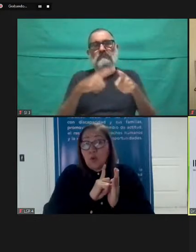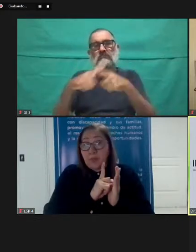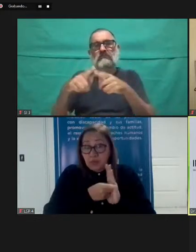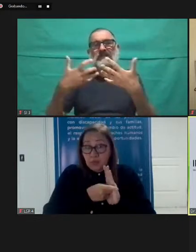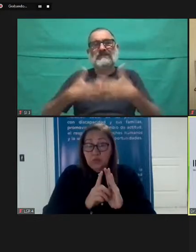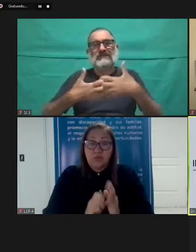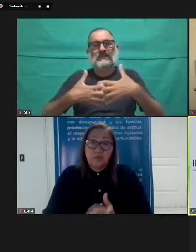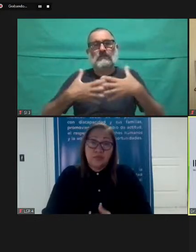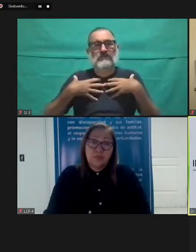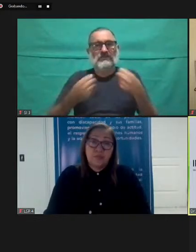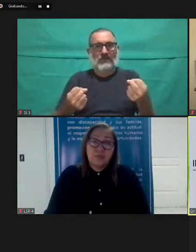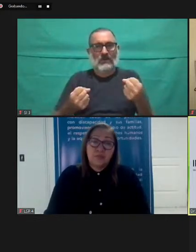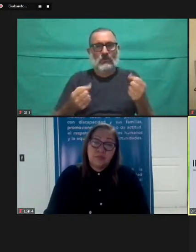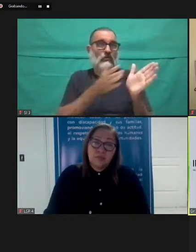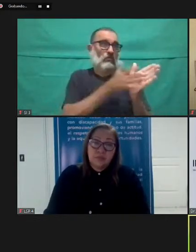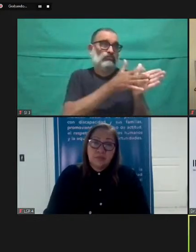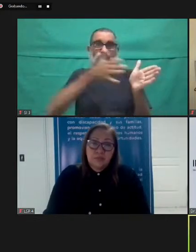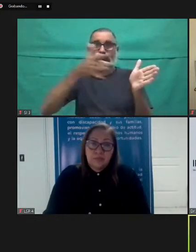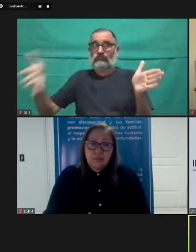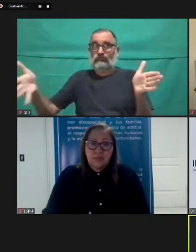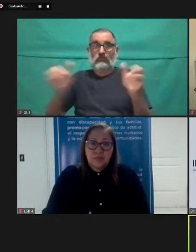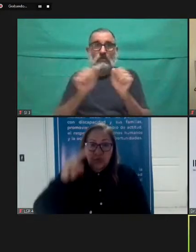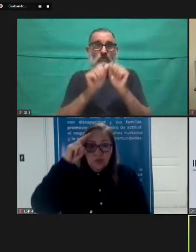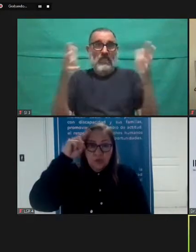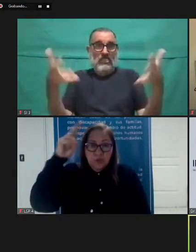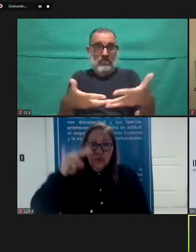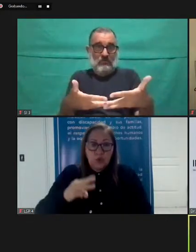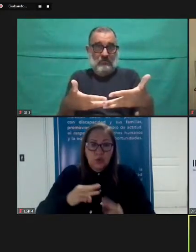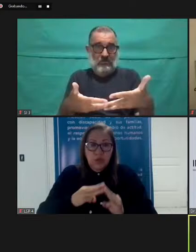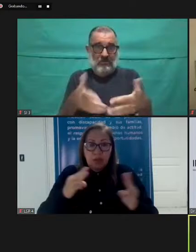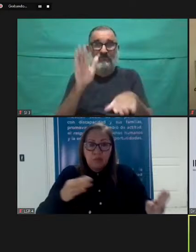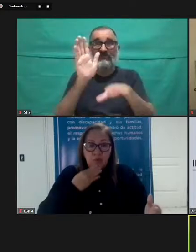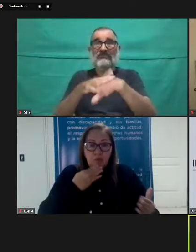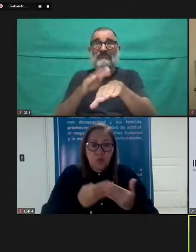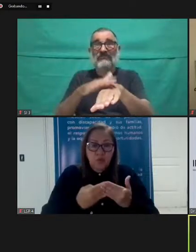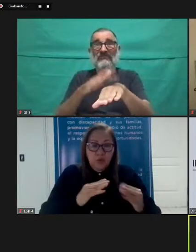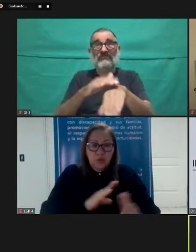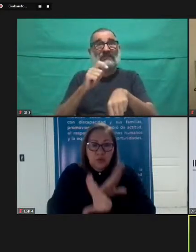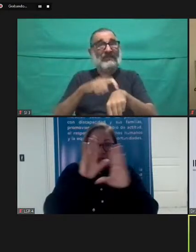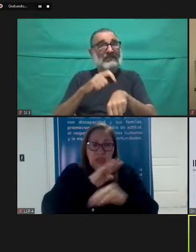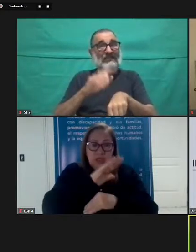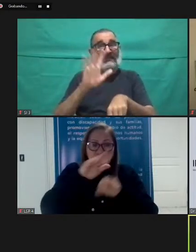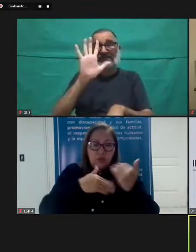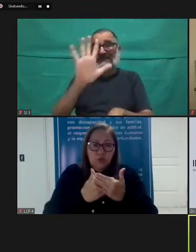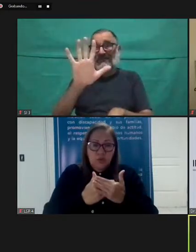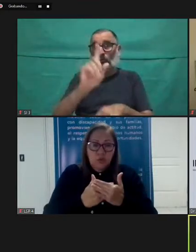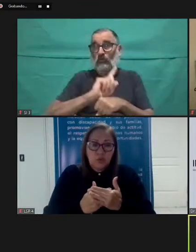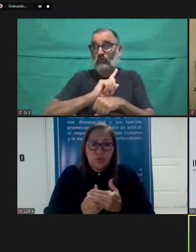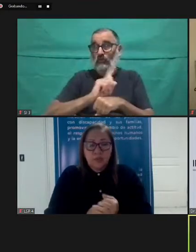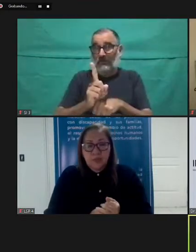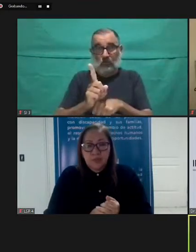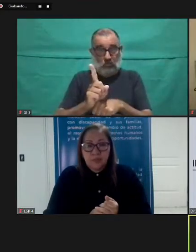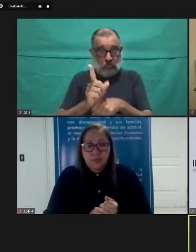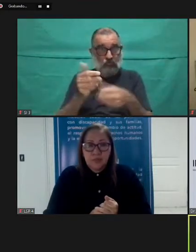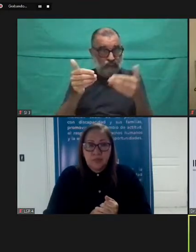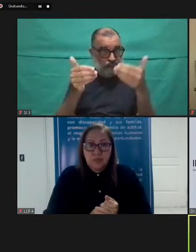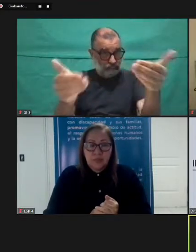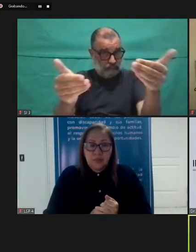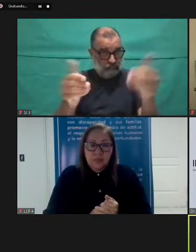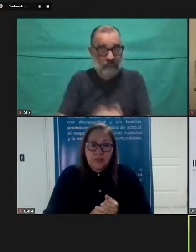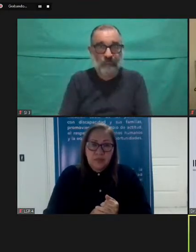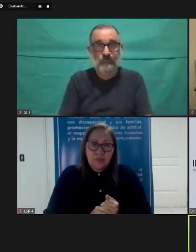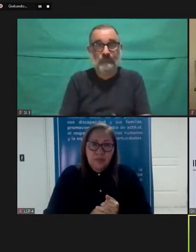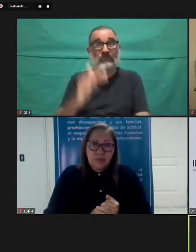have five minutes carry on hello good morning everyone i hope you're all doing